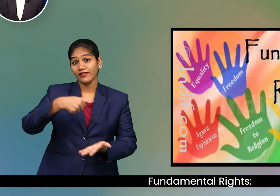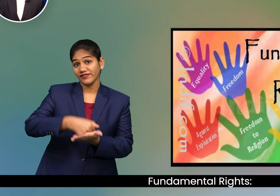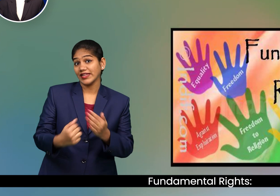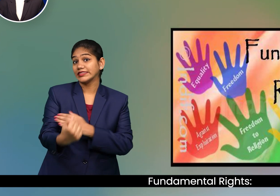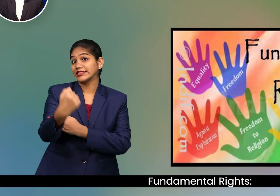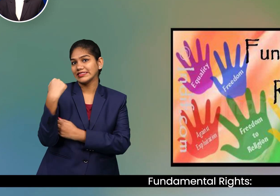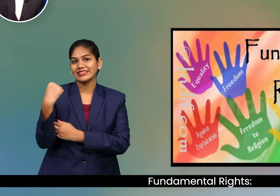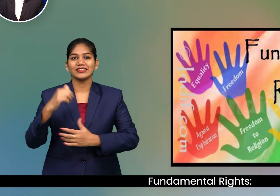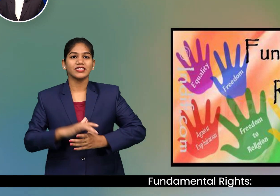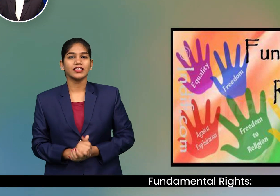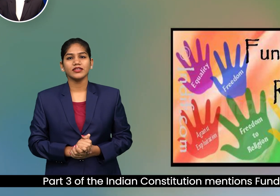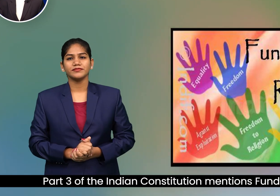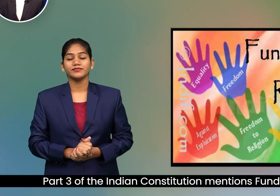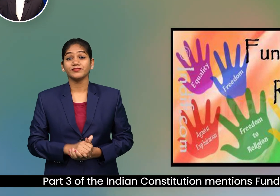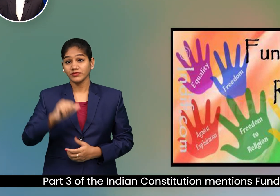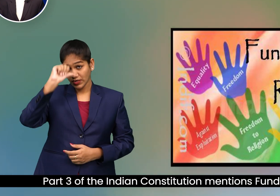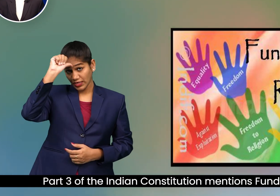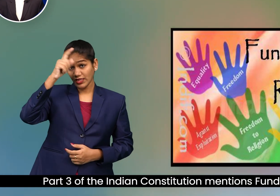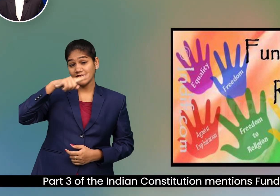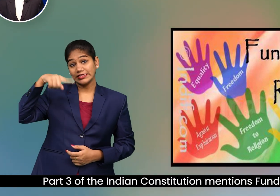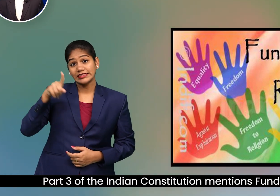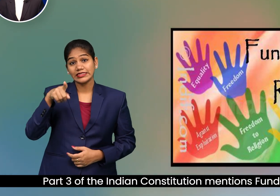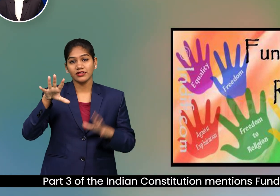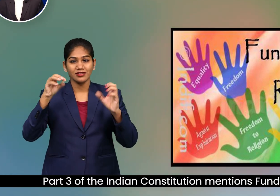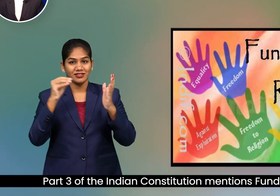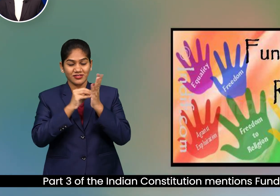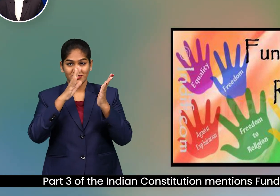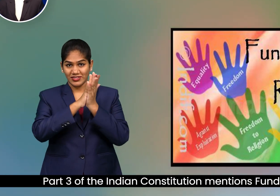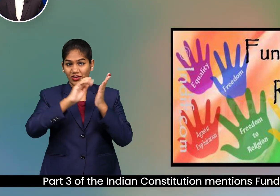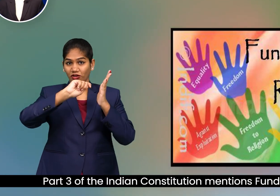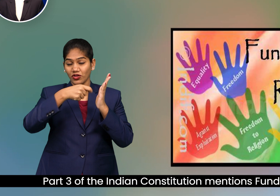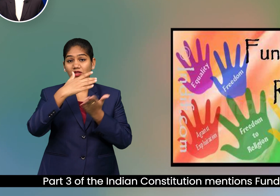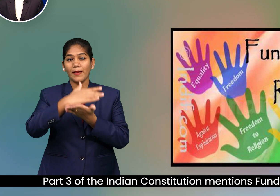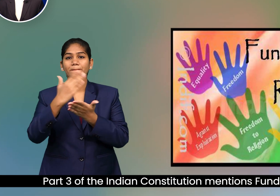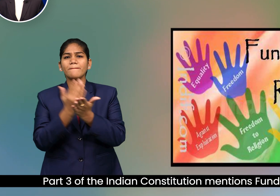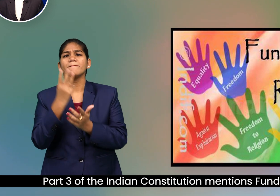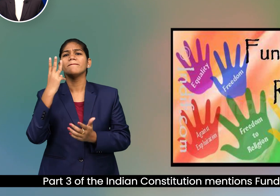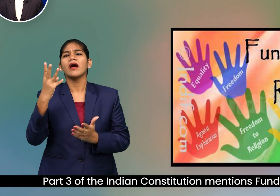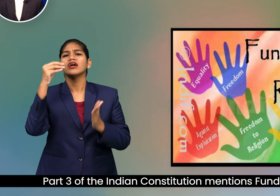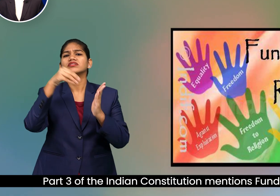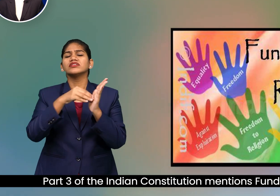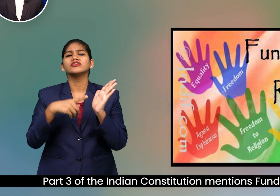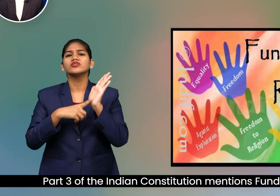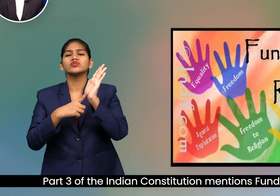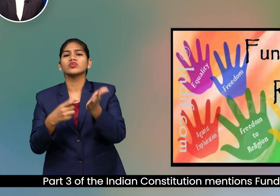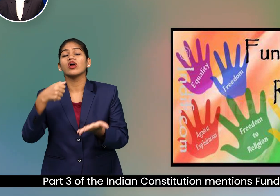Fundamental rights. Part 3 of the Indian Constitution mentions fundamental rights.